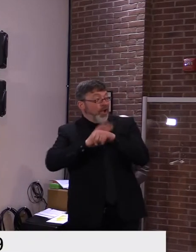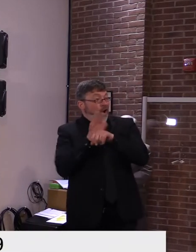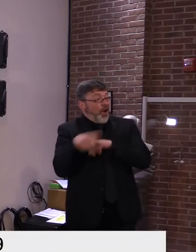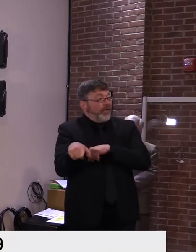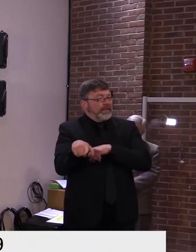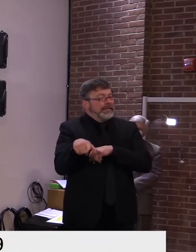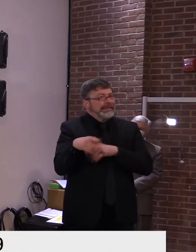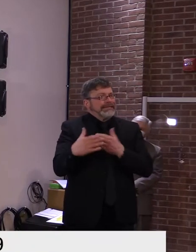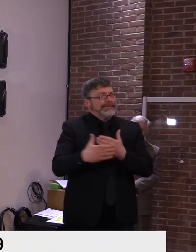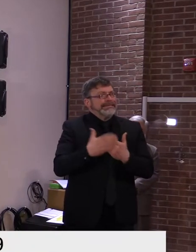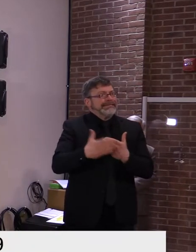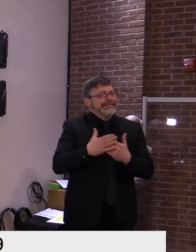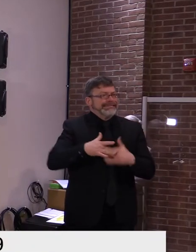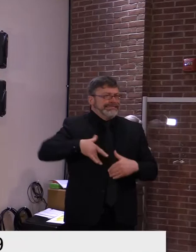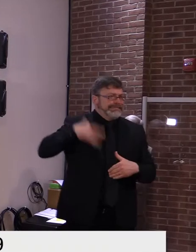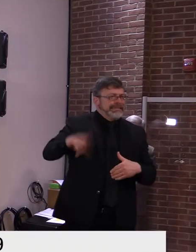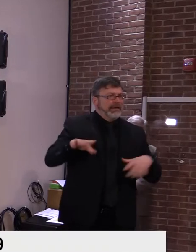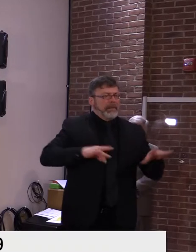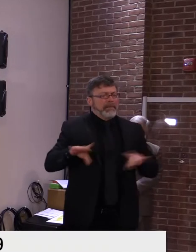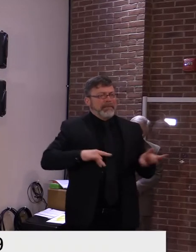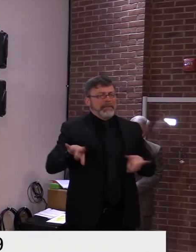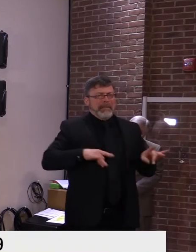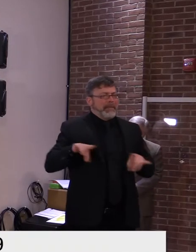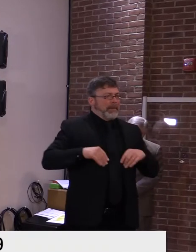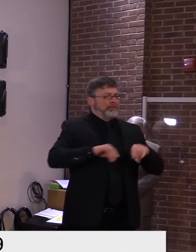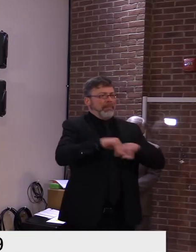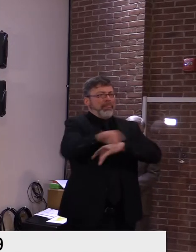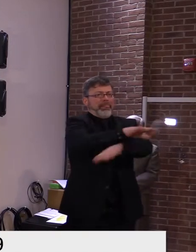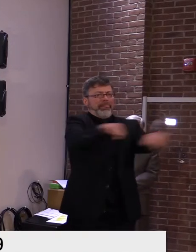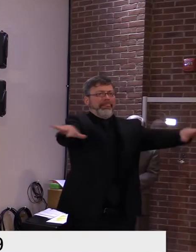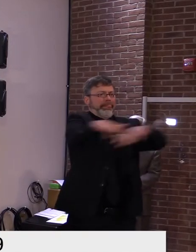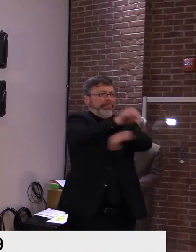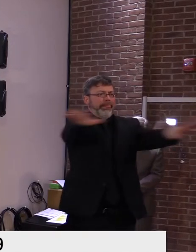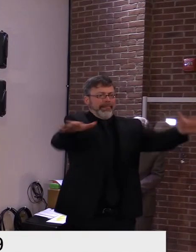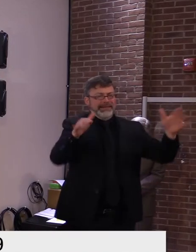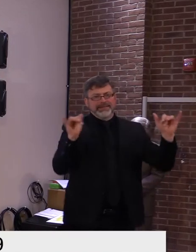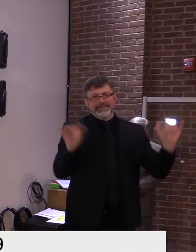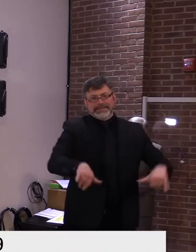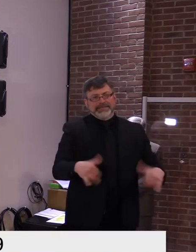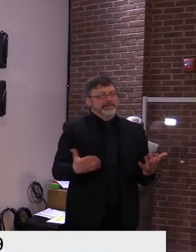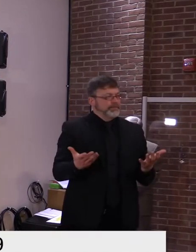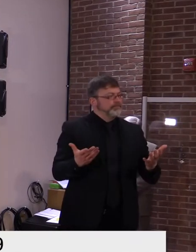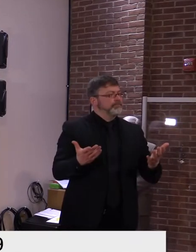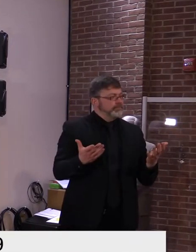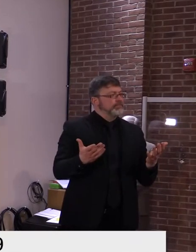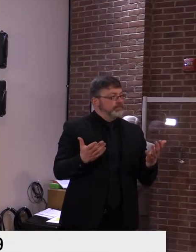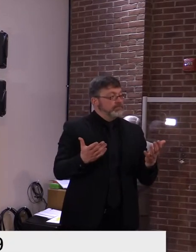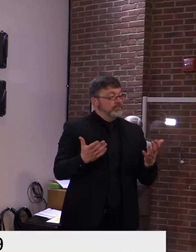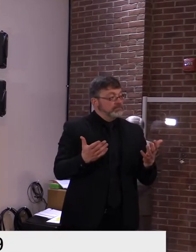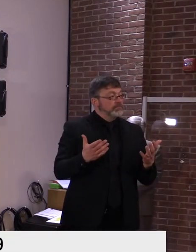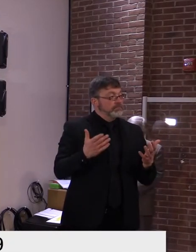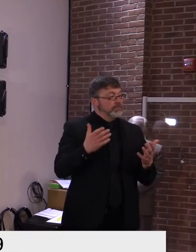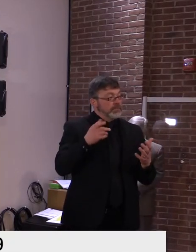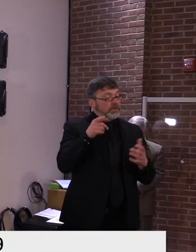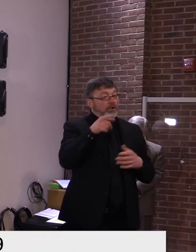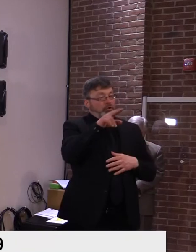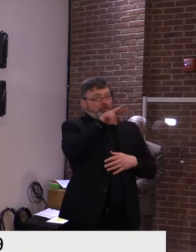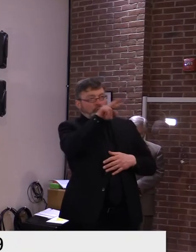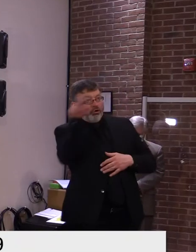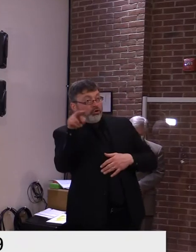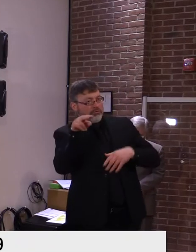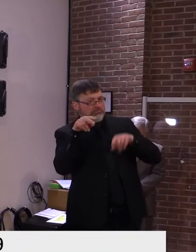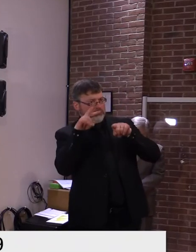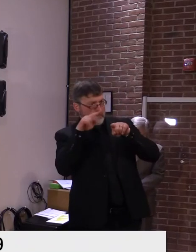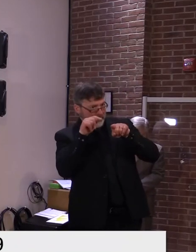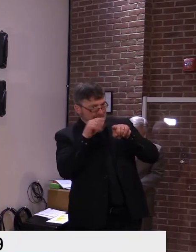Eastern Seaboard, case numbers are up. You've most likely heard on the national news the warnings from Drs.